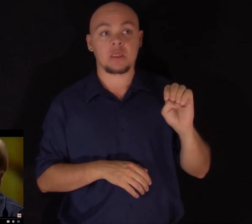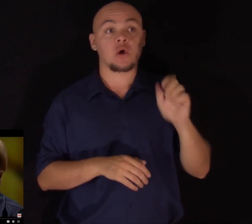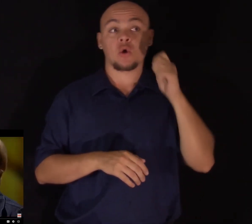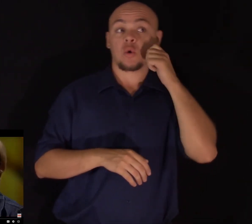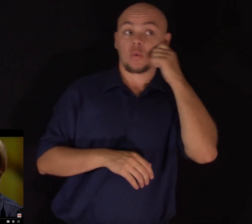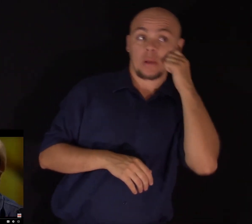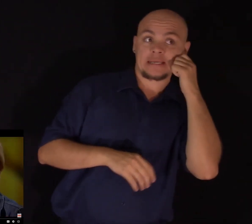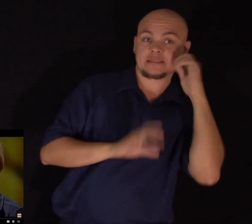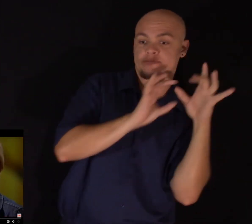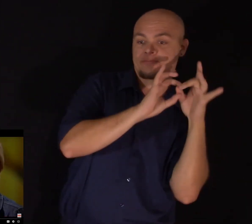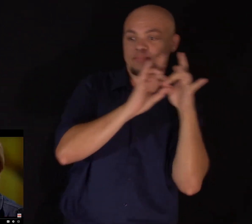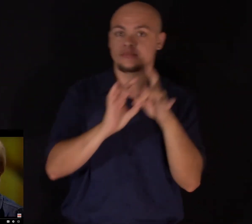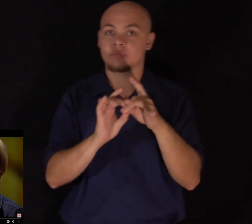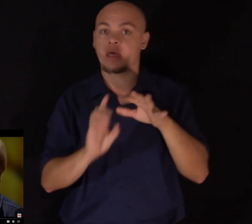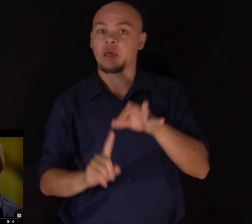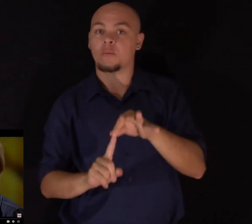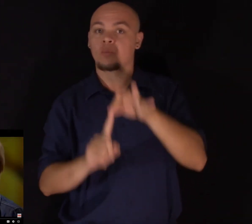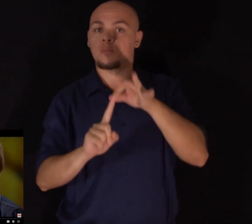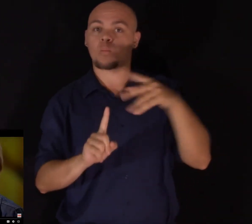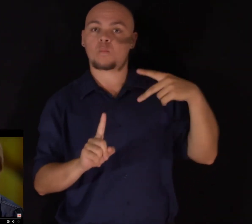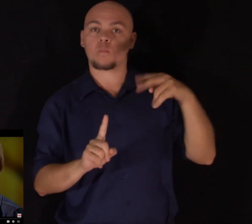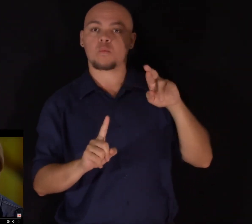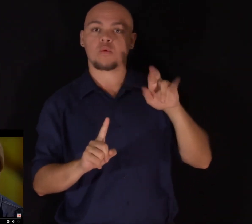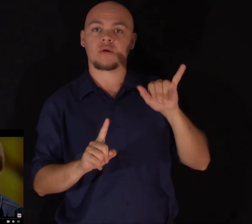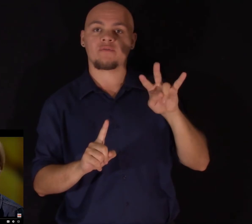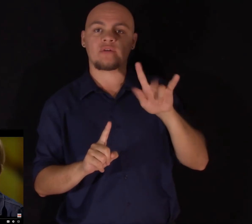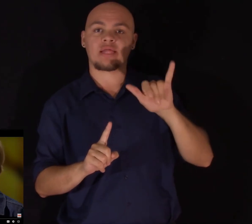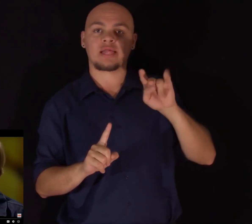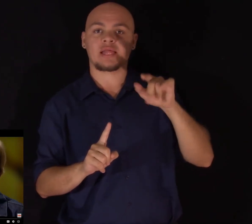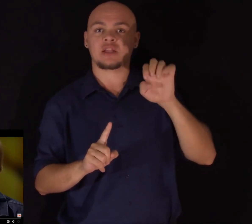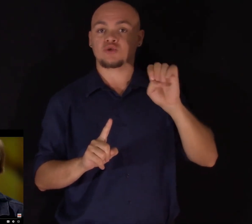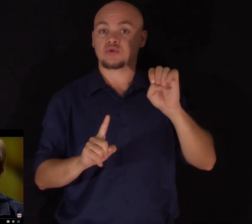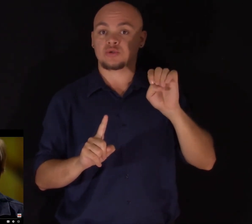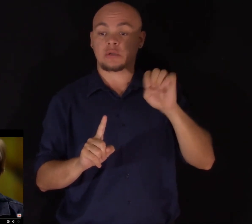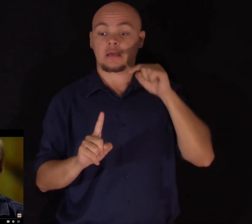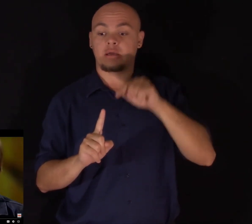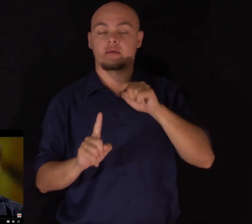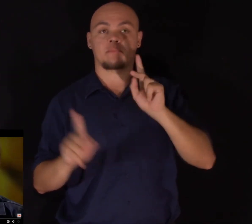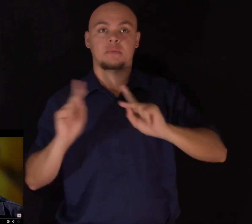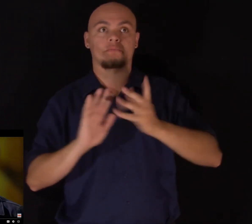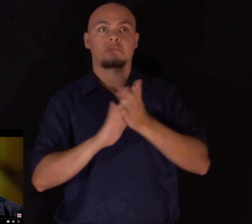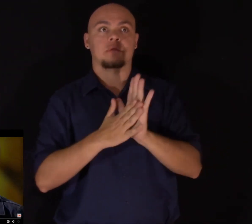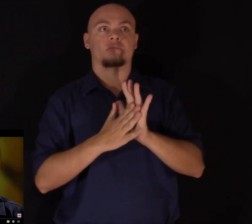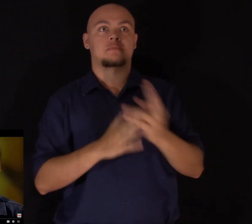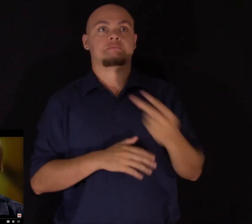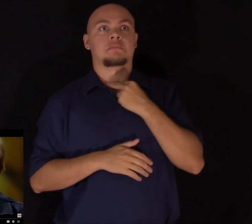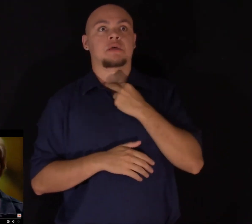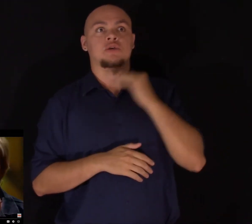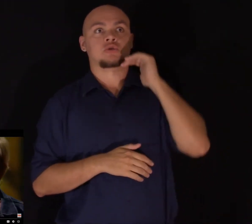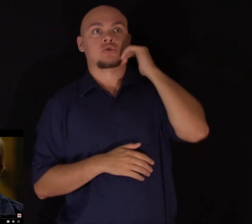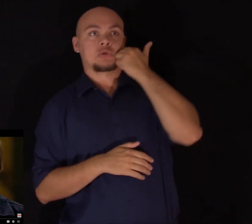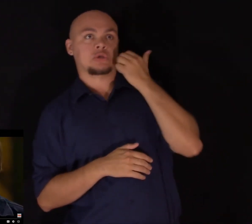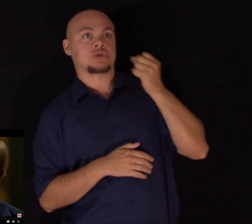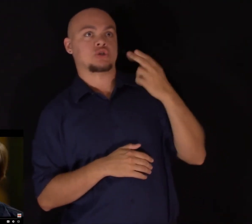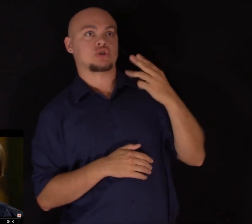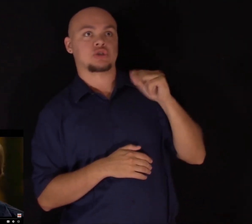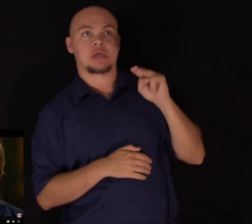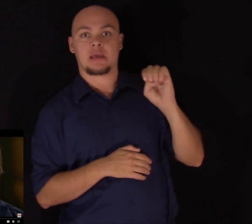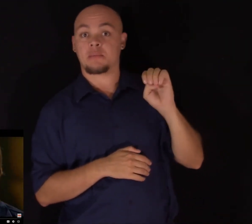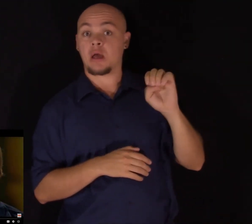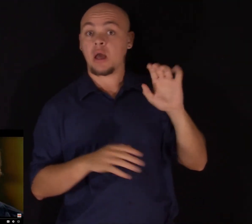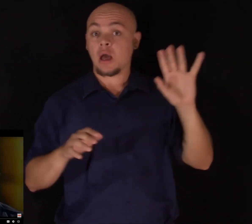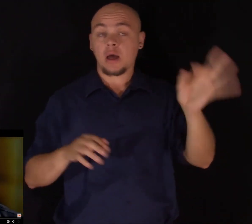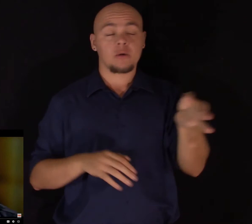without talking about privilege, and when people start talking about privilege, they get paralyzed by shame. We heard a brilliant,